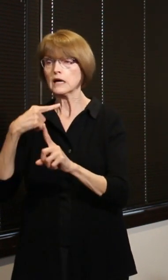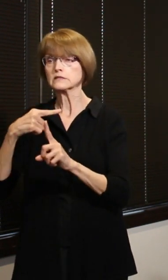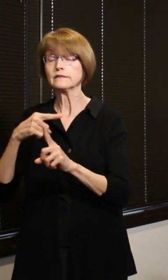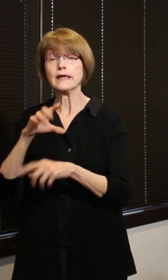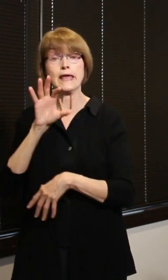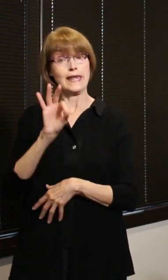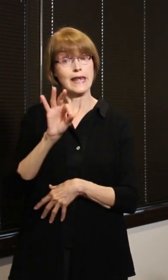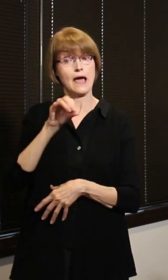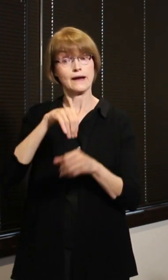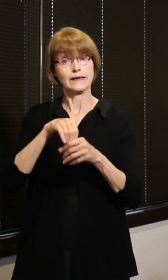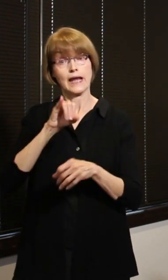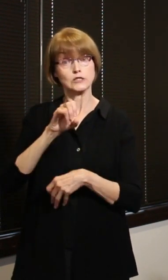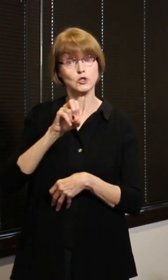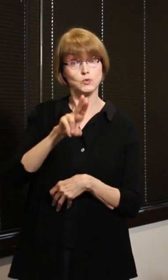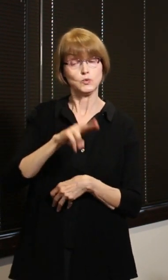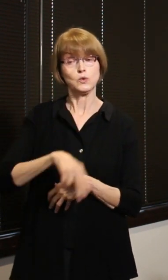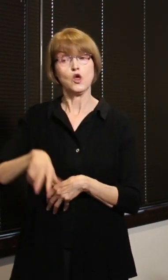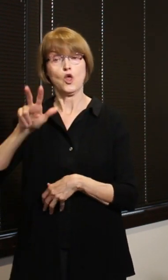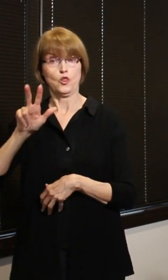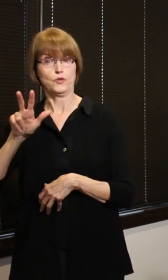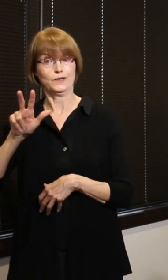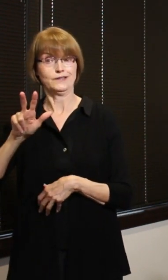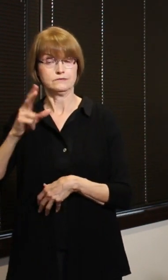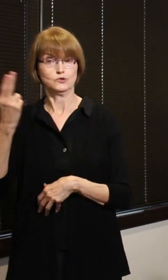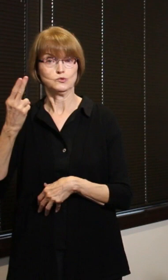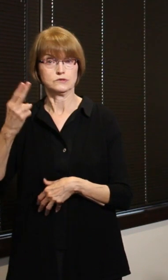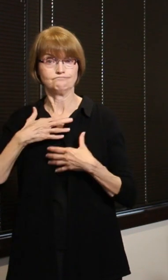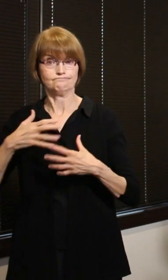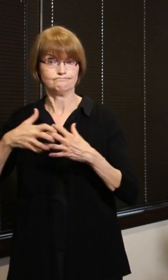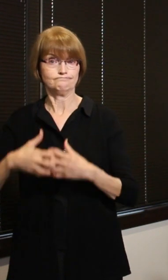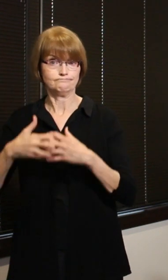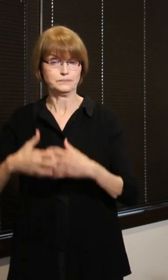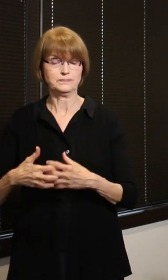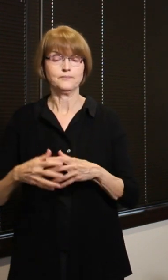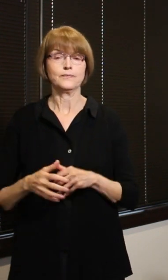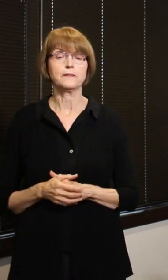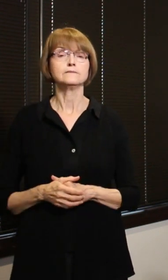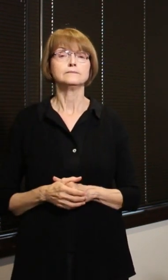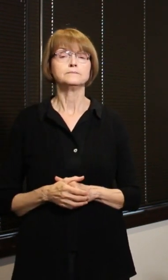care units, and we have 3 that are on ventilators.